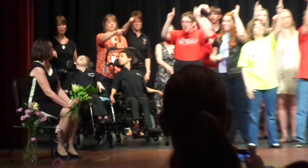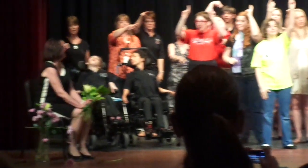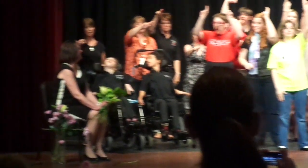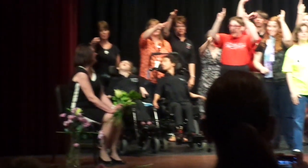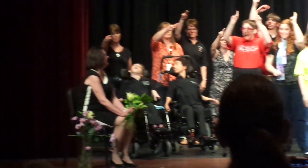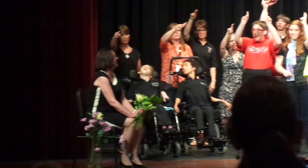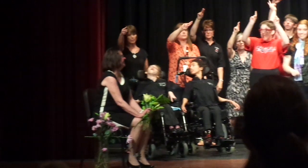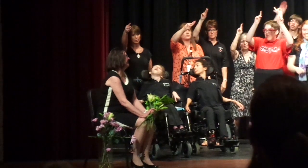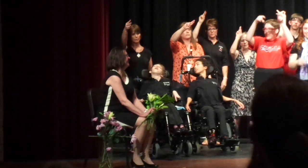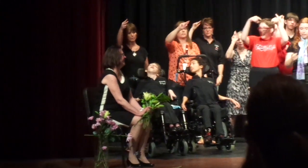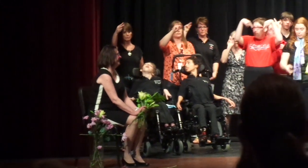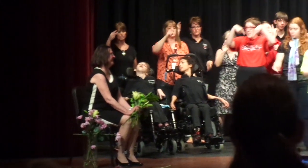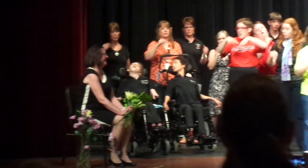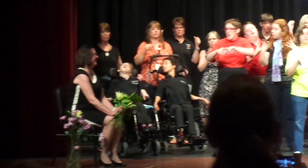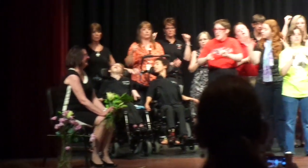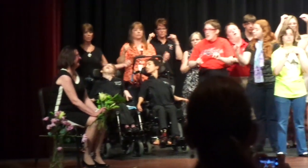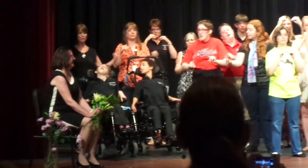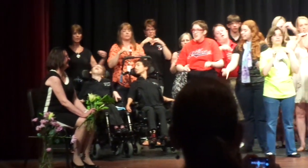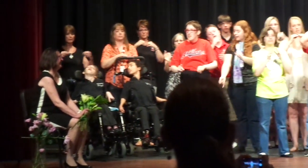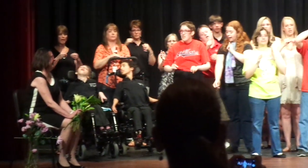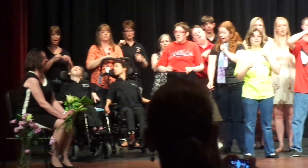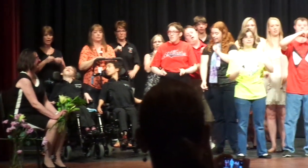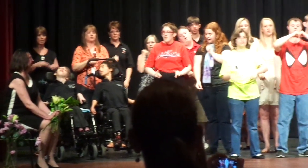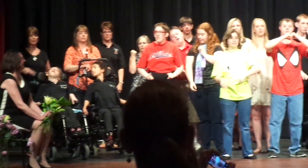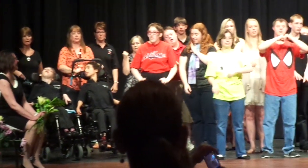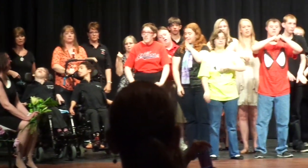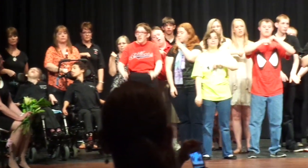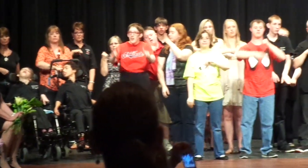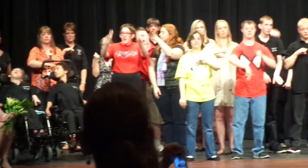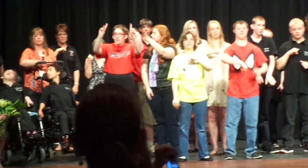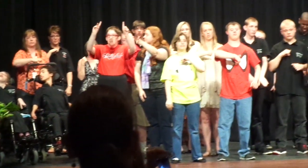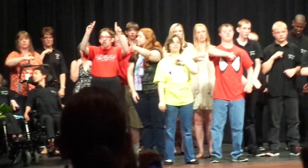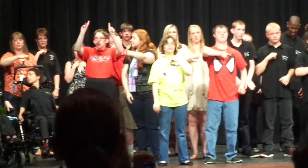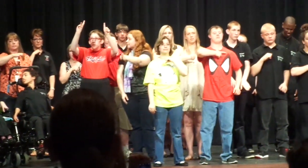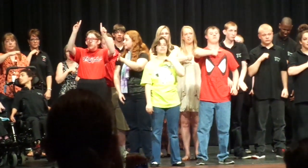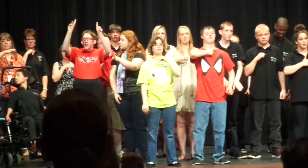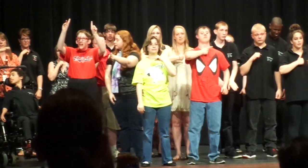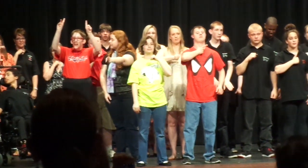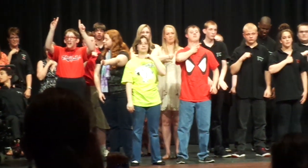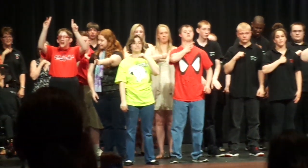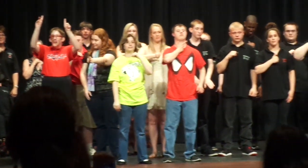To more than I can be.